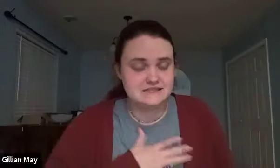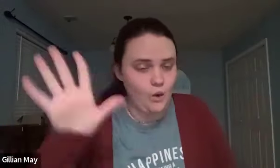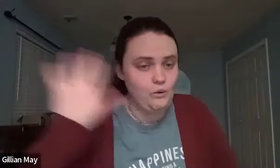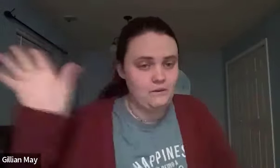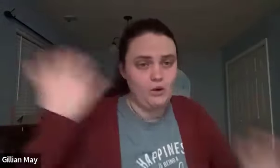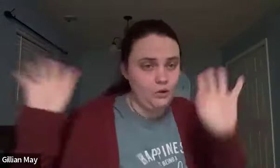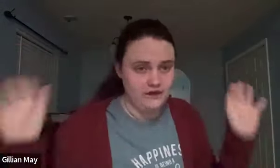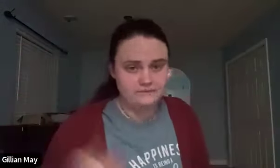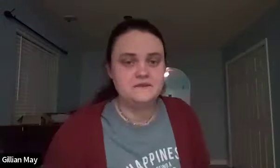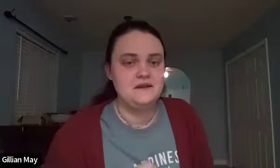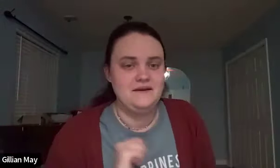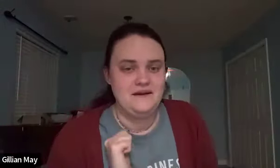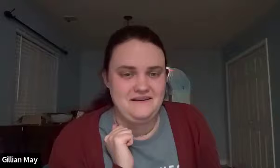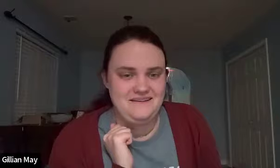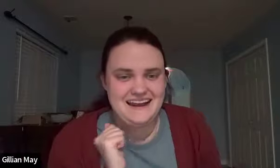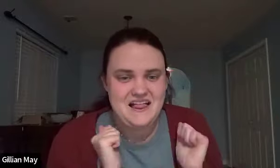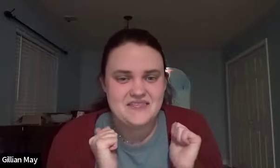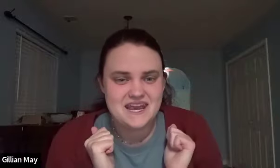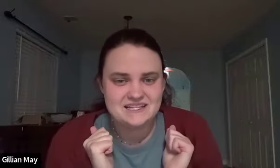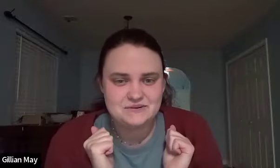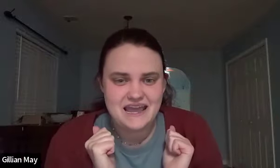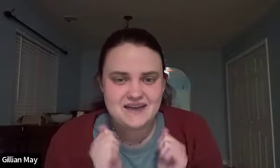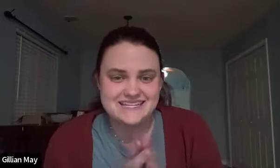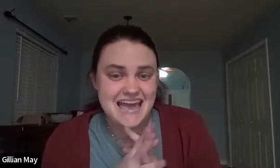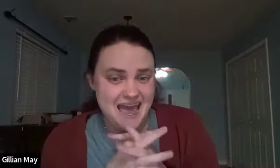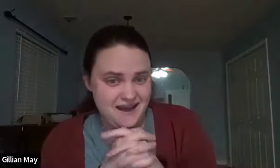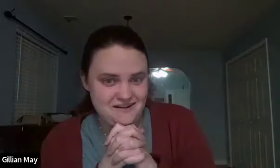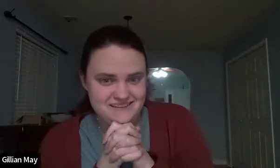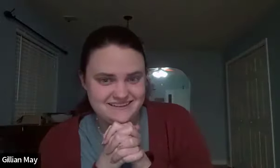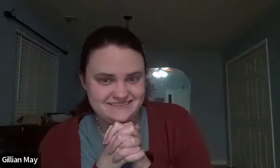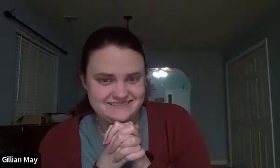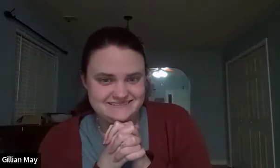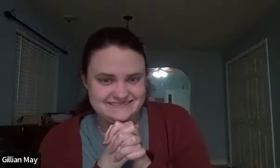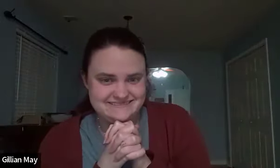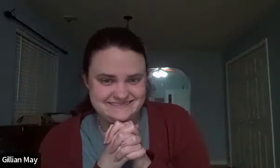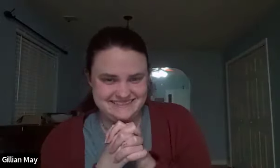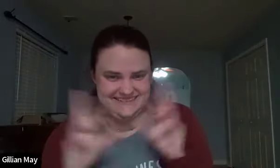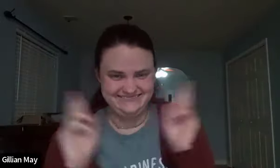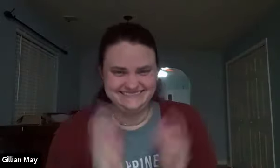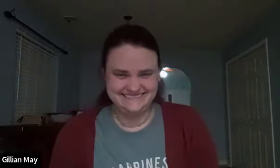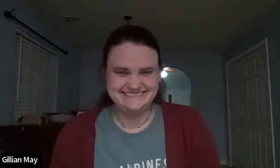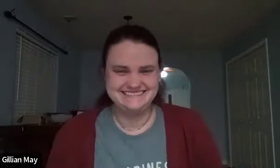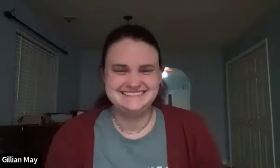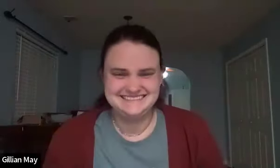a whole thing. All right. The next one I have is Hal. All right.